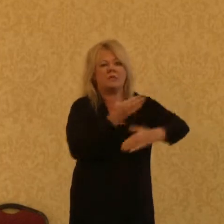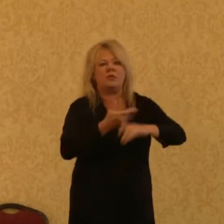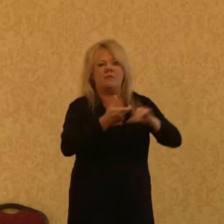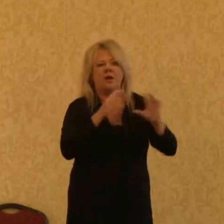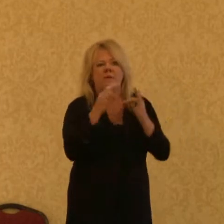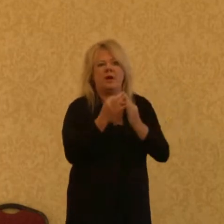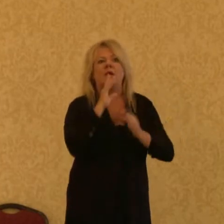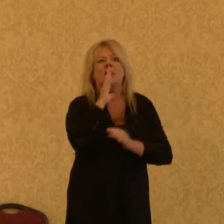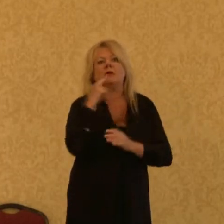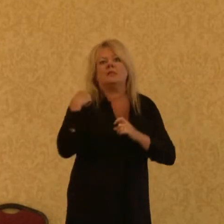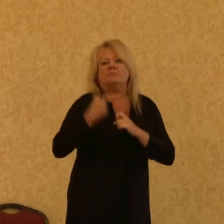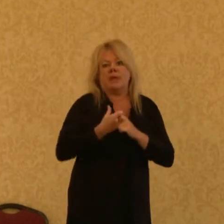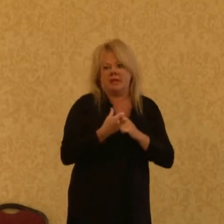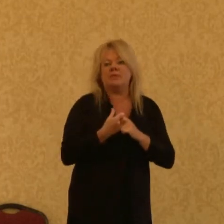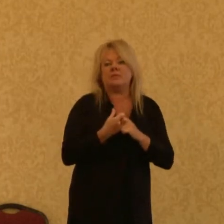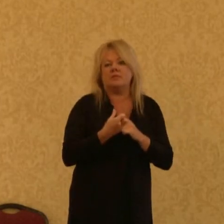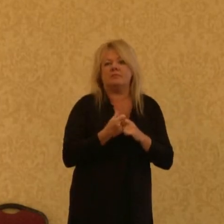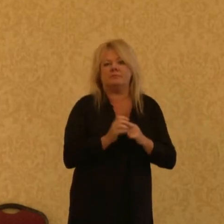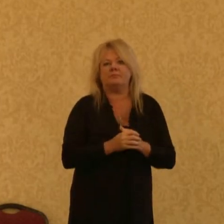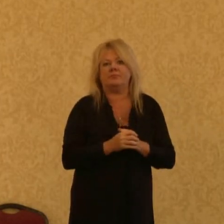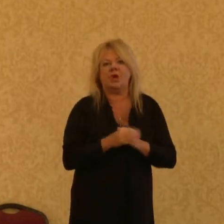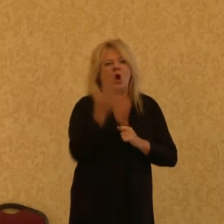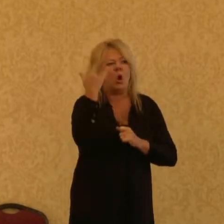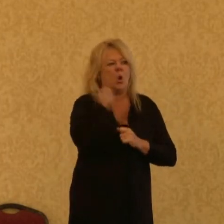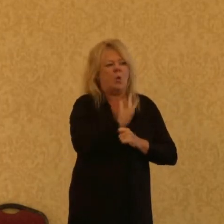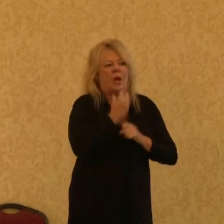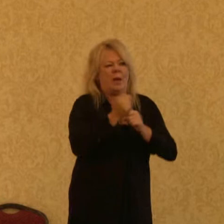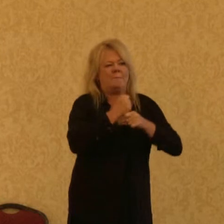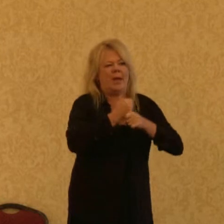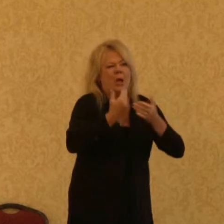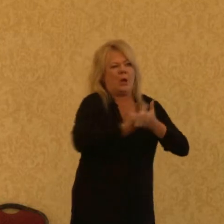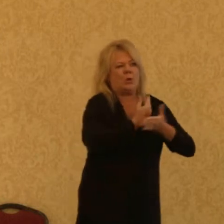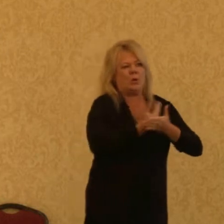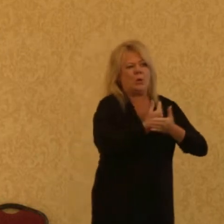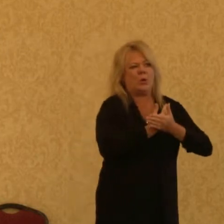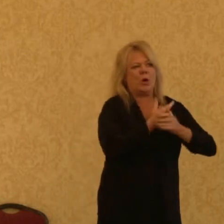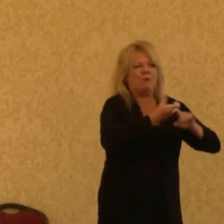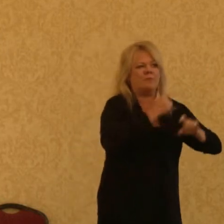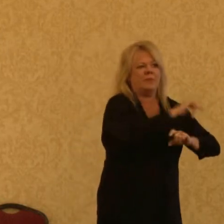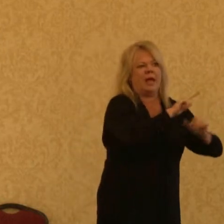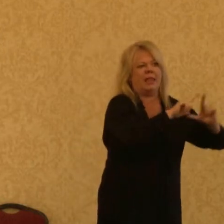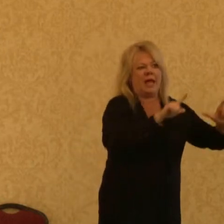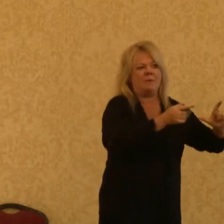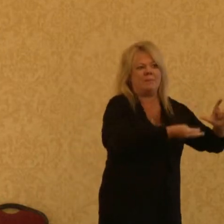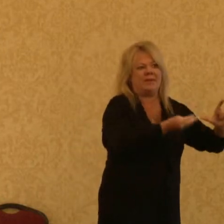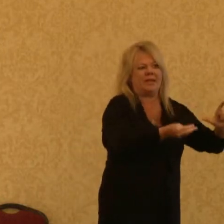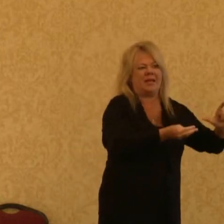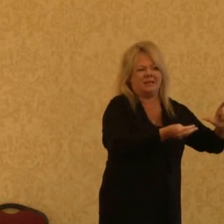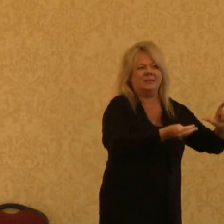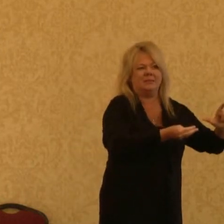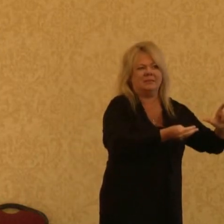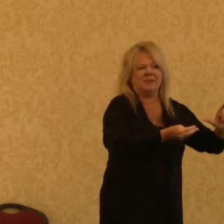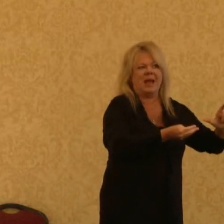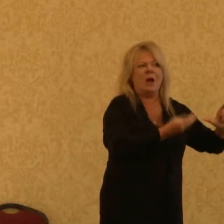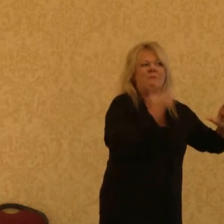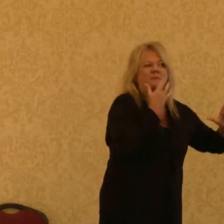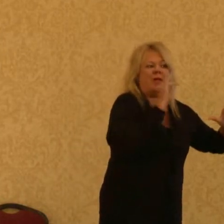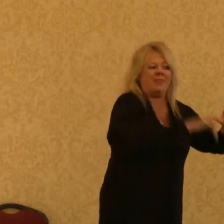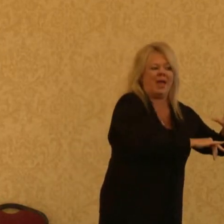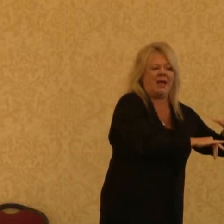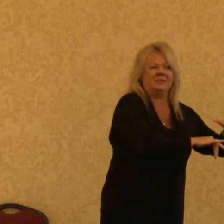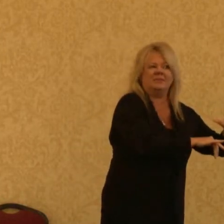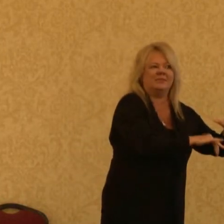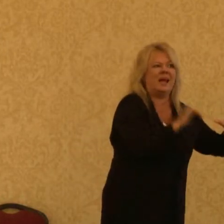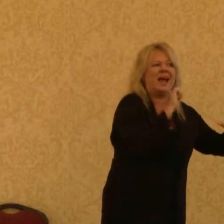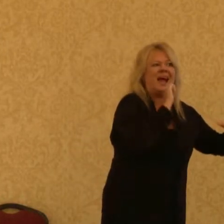brochure that we created a few years ago. Well, it's more like a little booklet, and I'll make sure to link to that when I